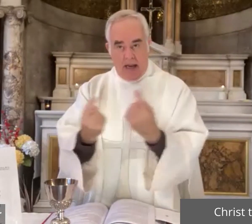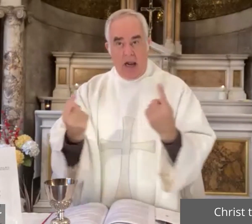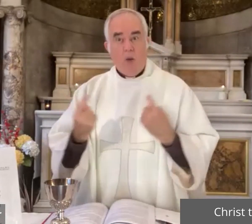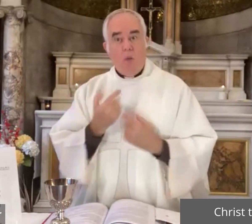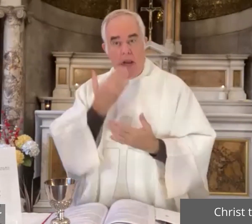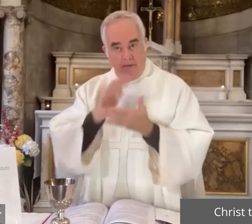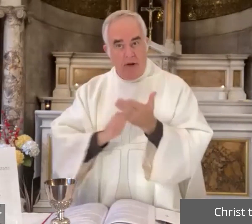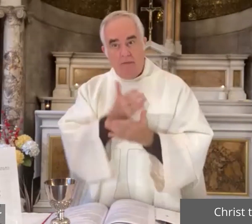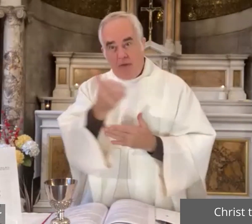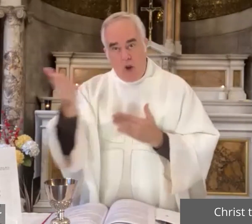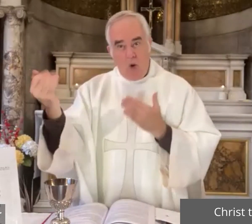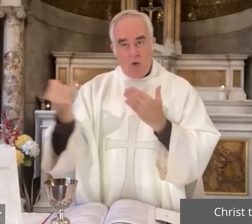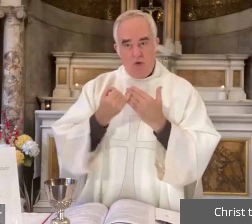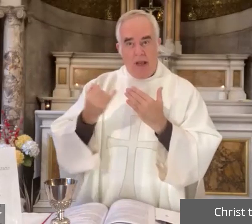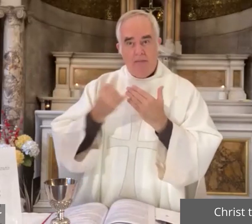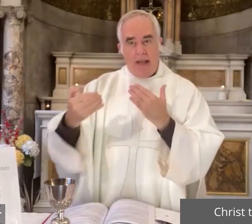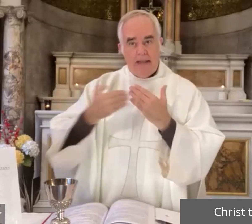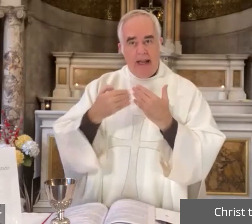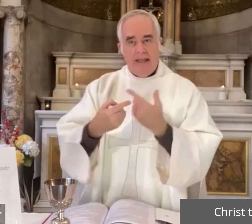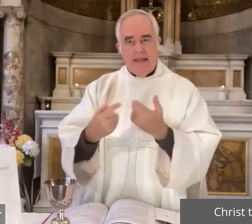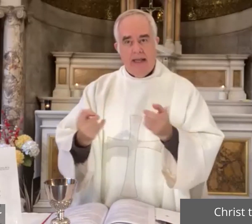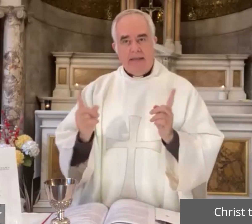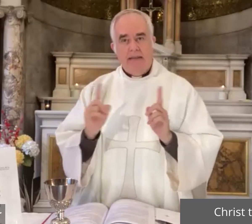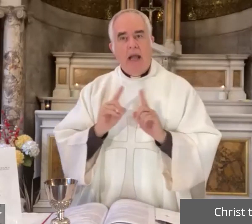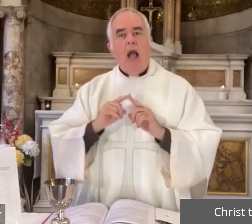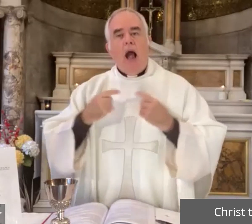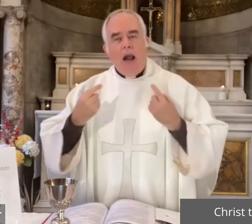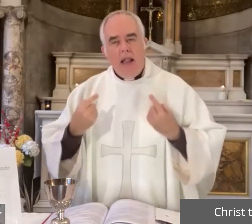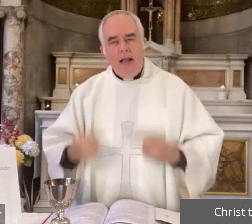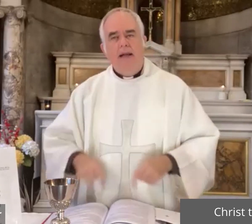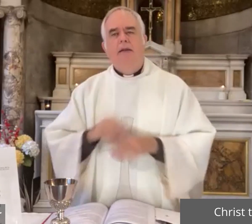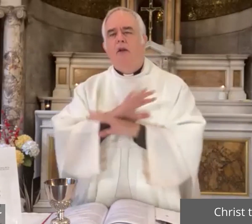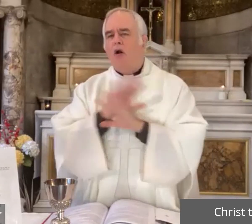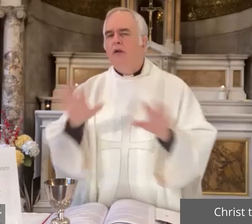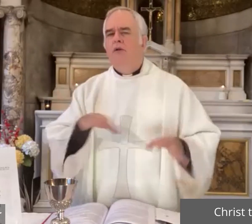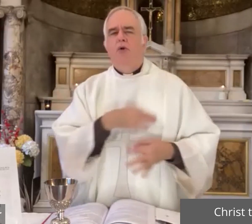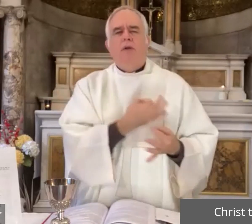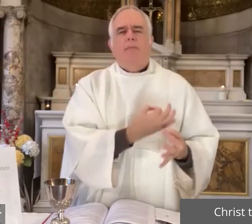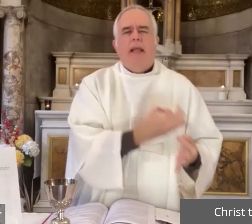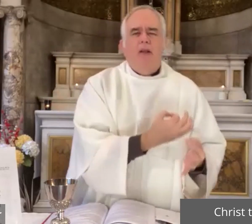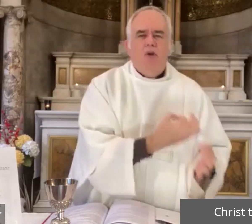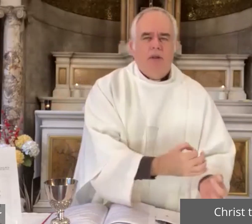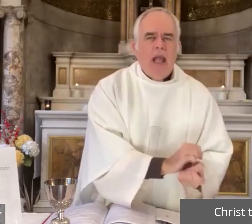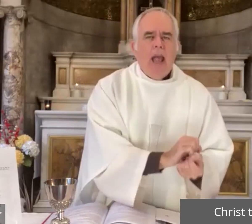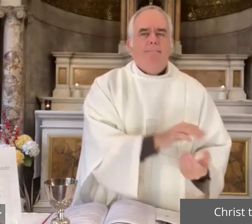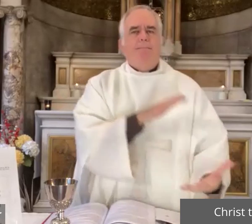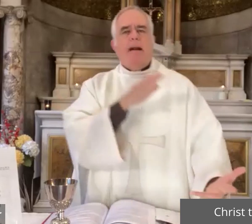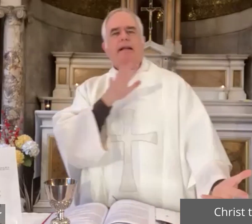trespasses, as we forgive those who trespass against us. And lead us not into